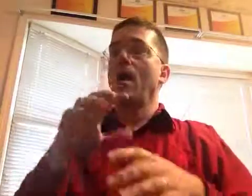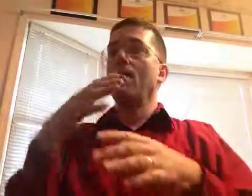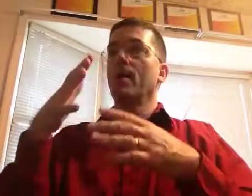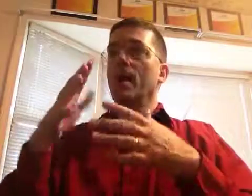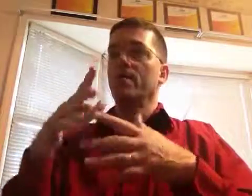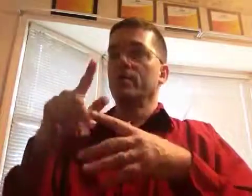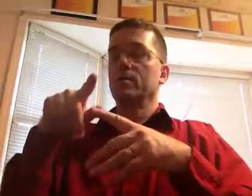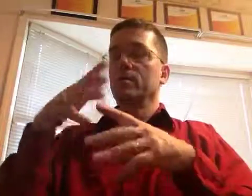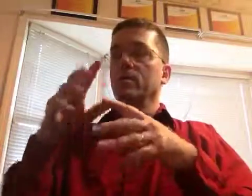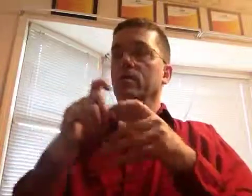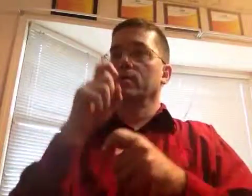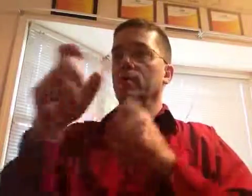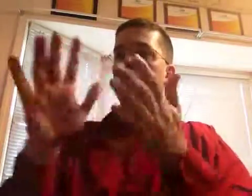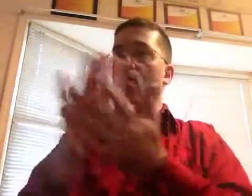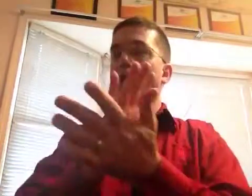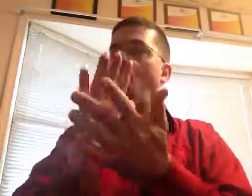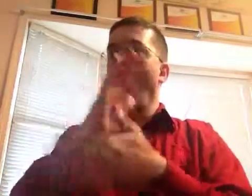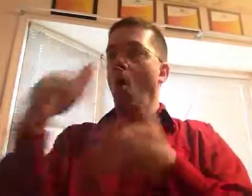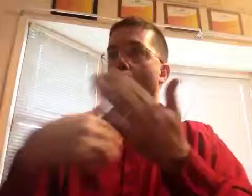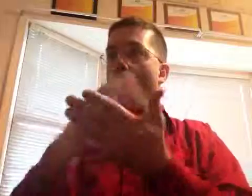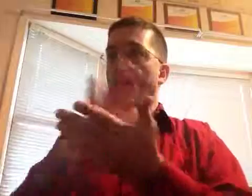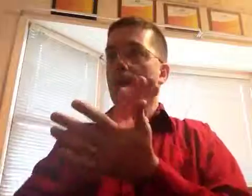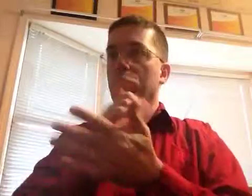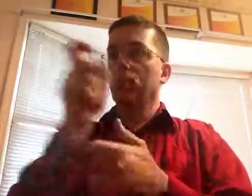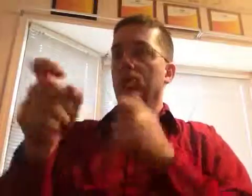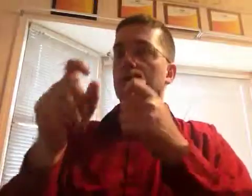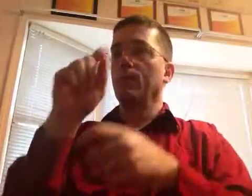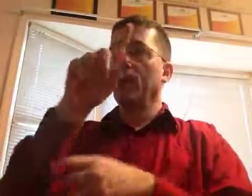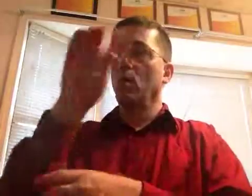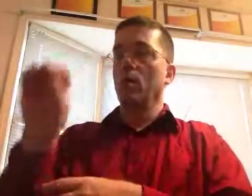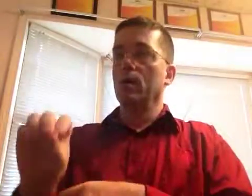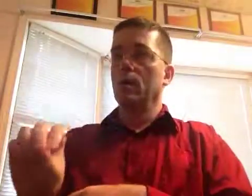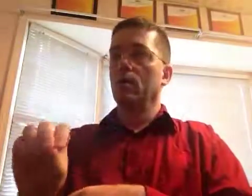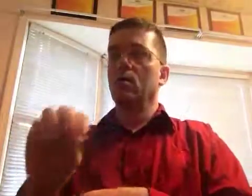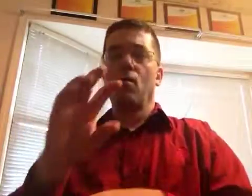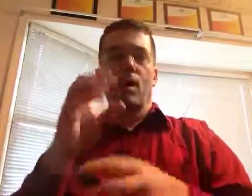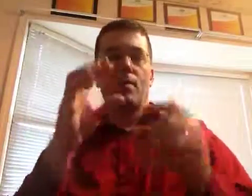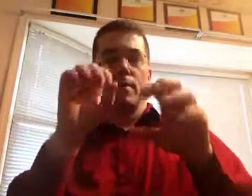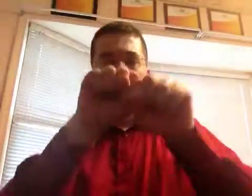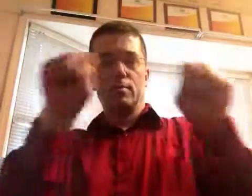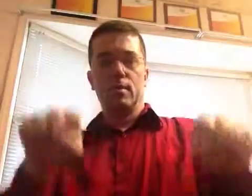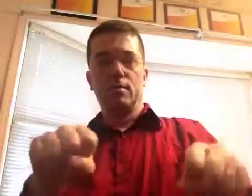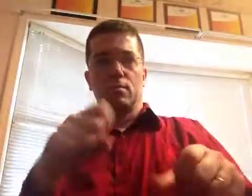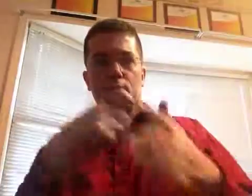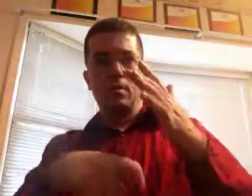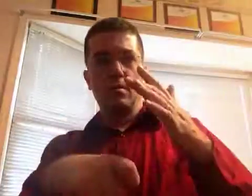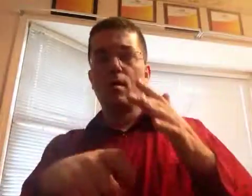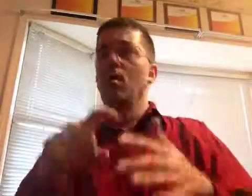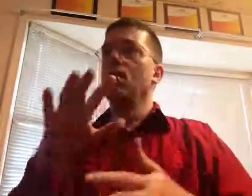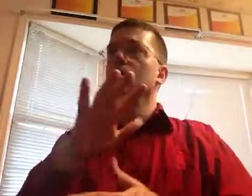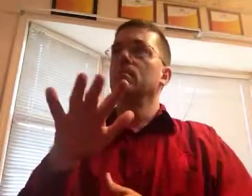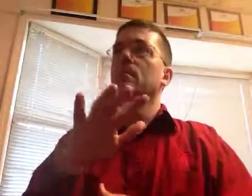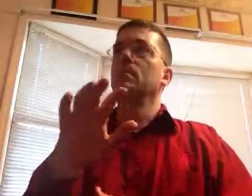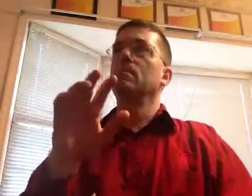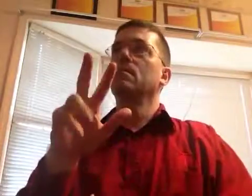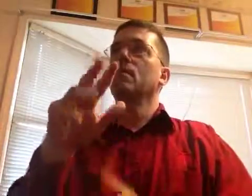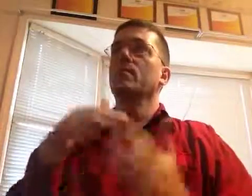turn everything in, they pay 100%. How much does a semester cost? It's going to be less than $3,000 for community